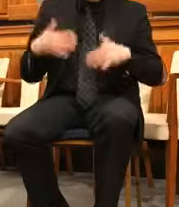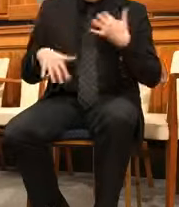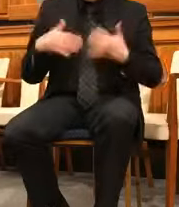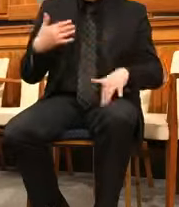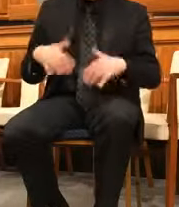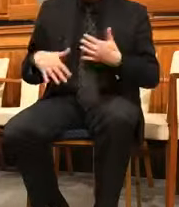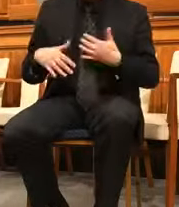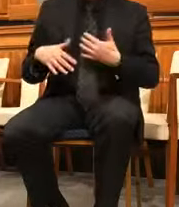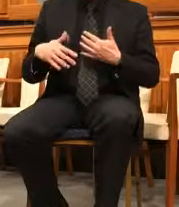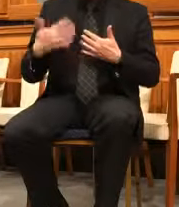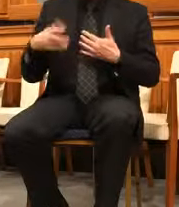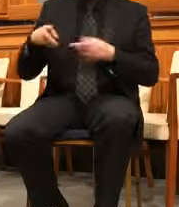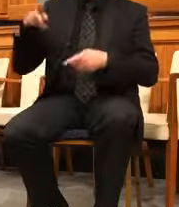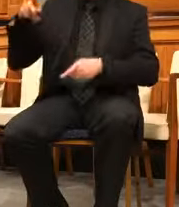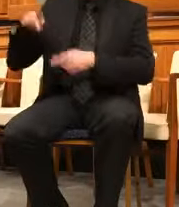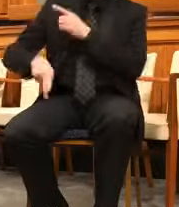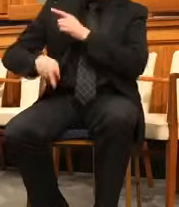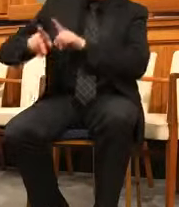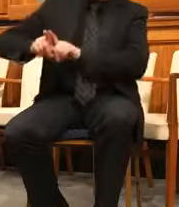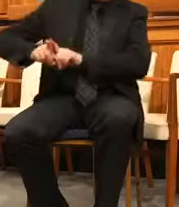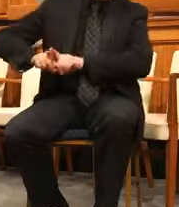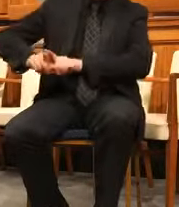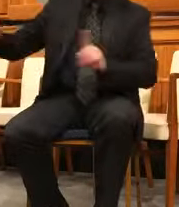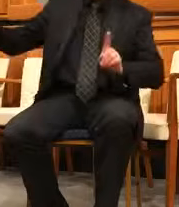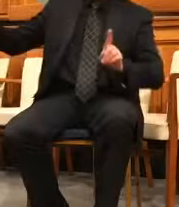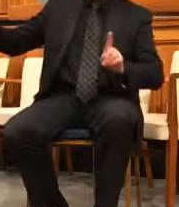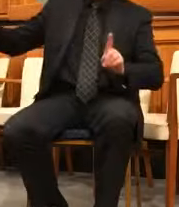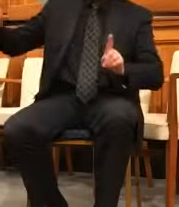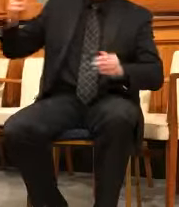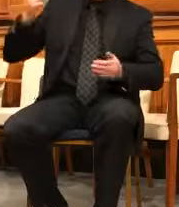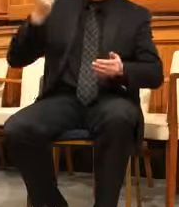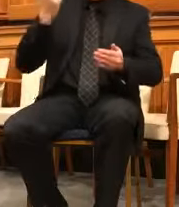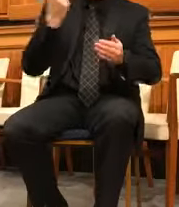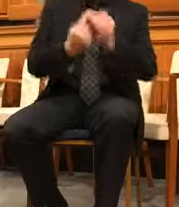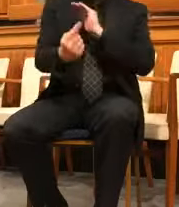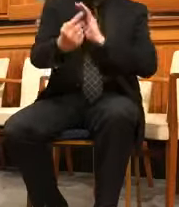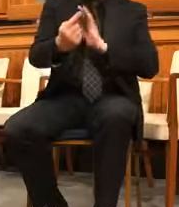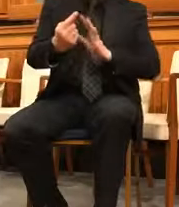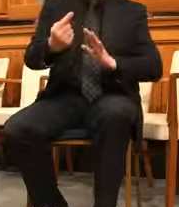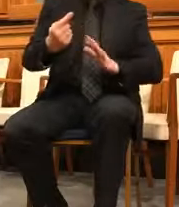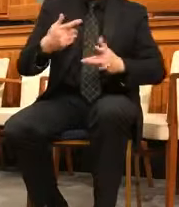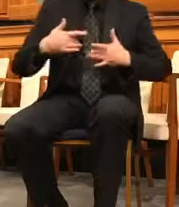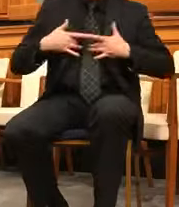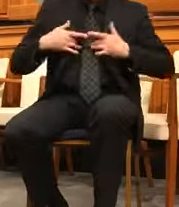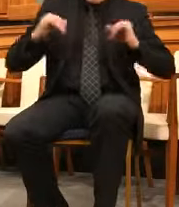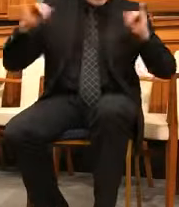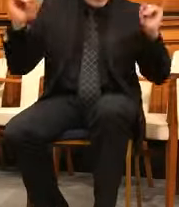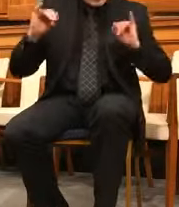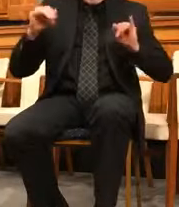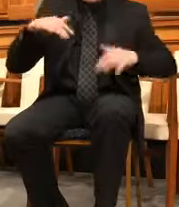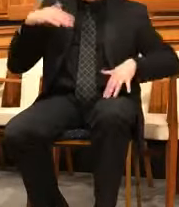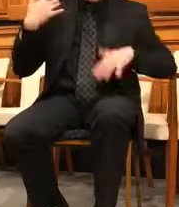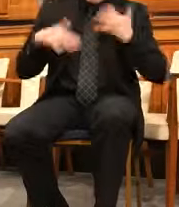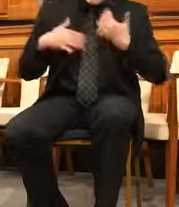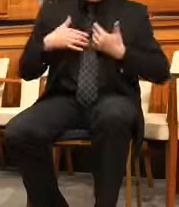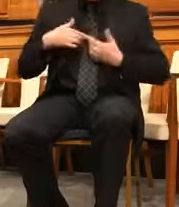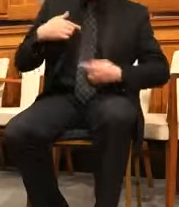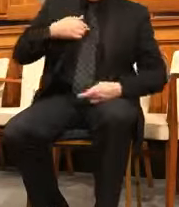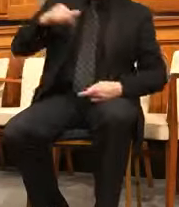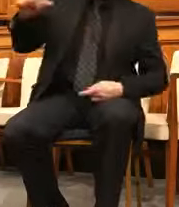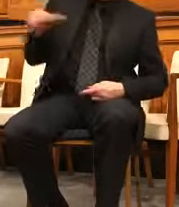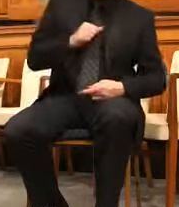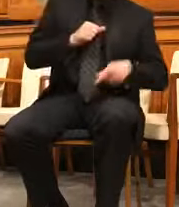from God and all the anguish and horror and pain that we should have borne